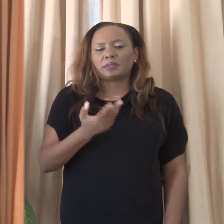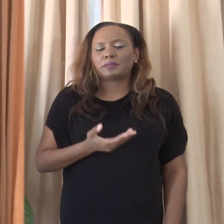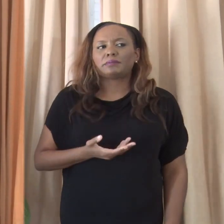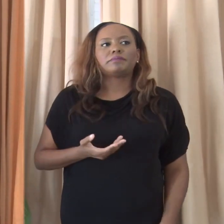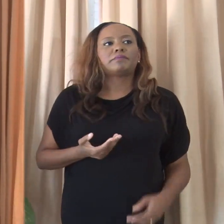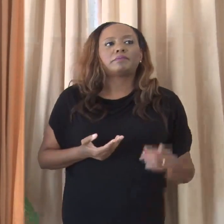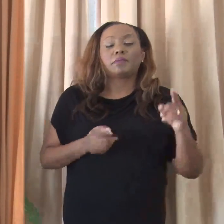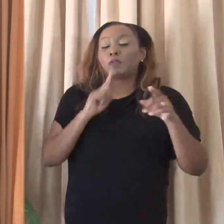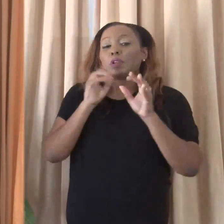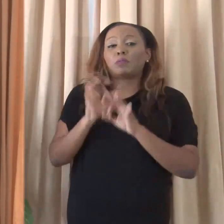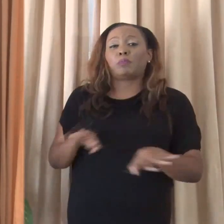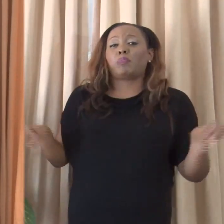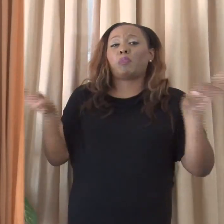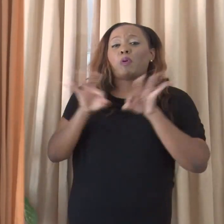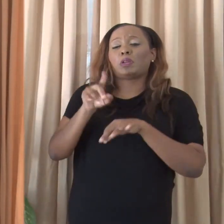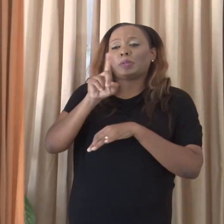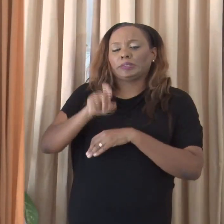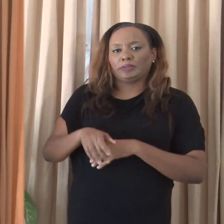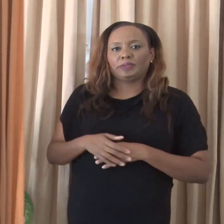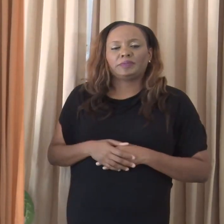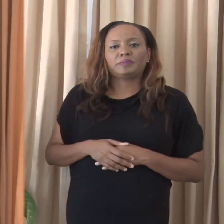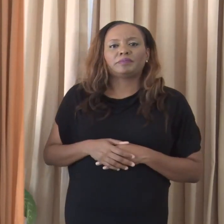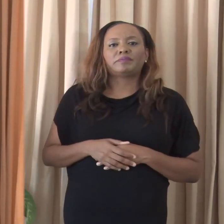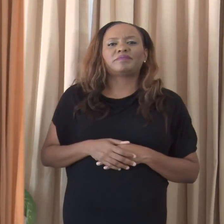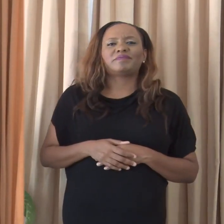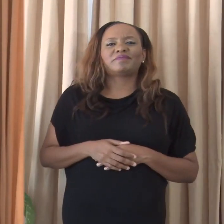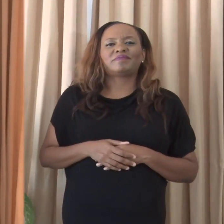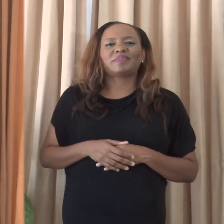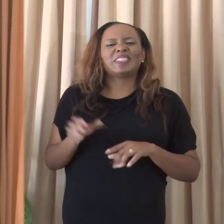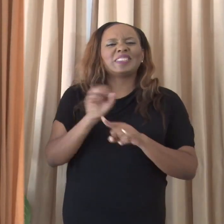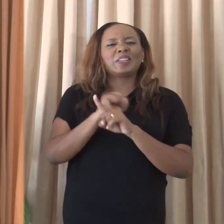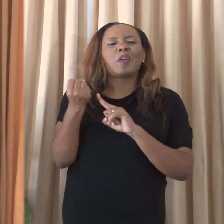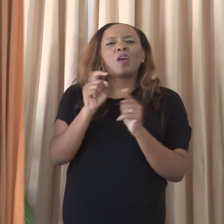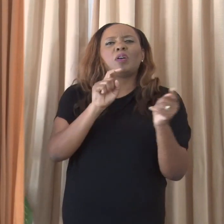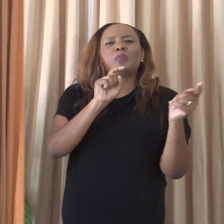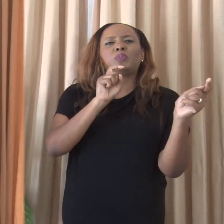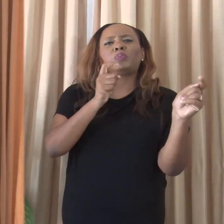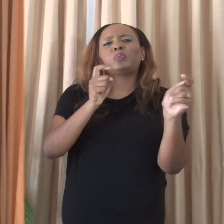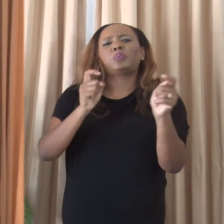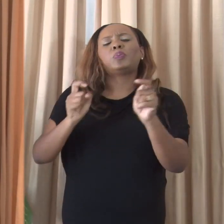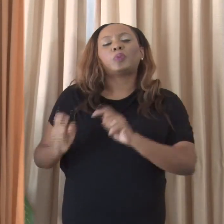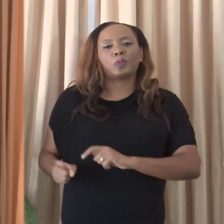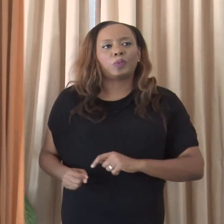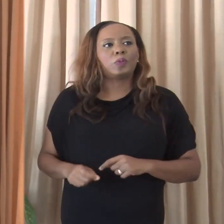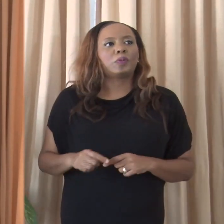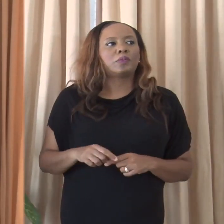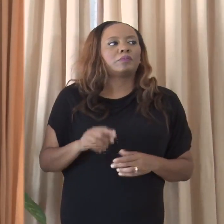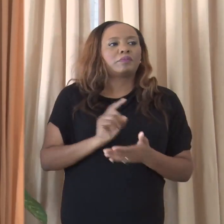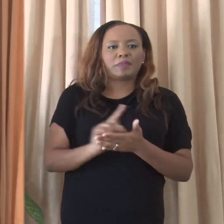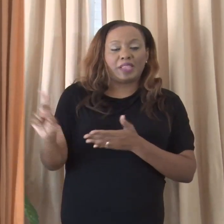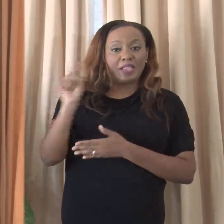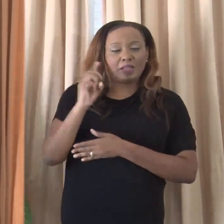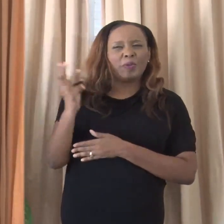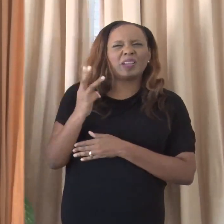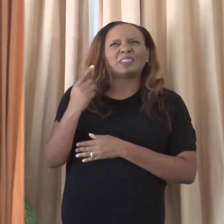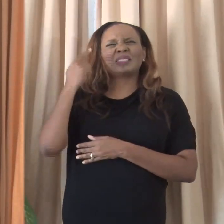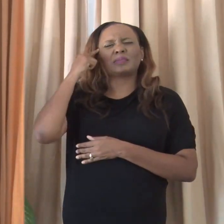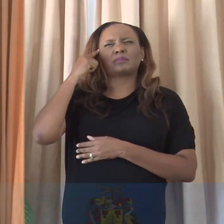it goes again to the fluidity of this situation. When I addressed the BHTA last Wednesday, I believe it was, or